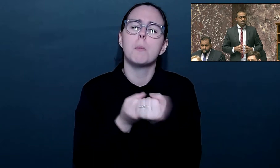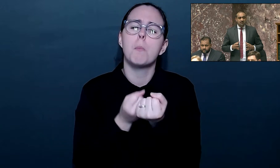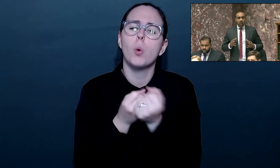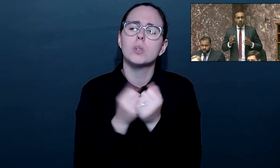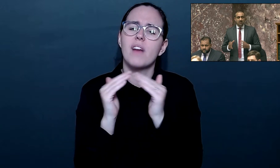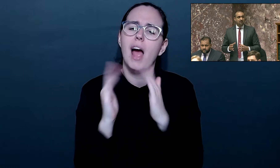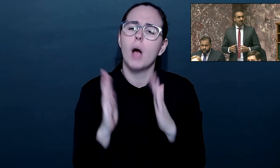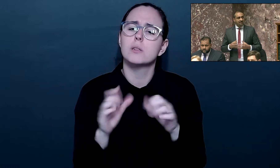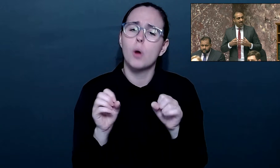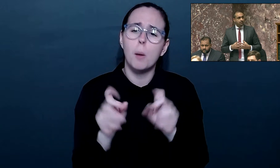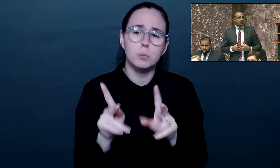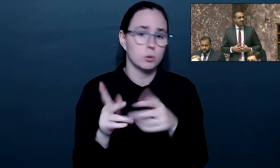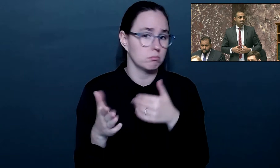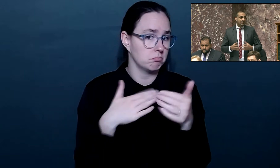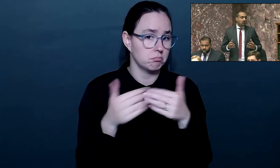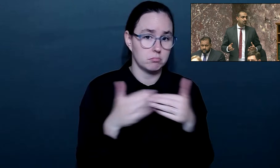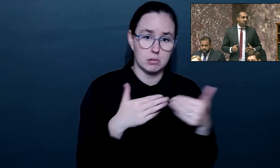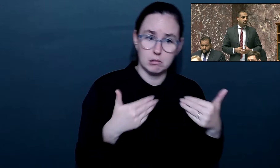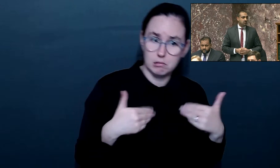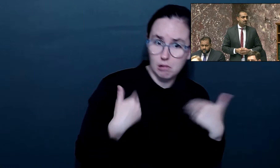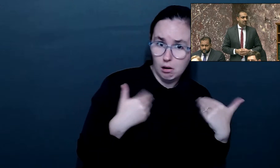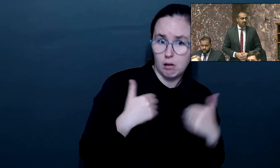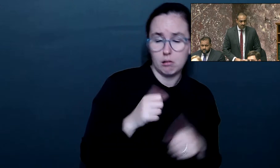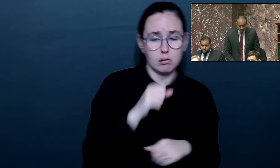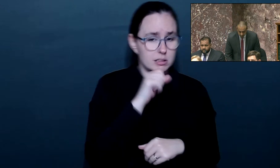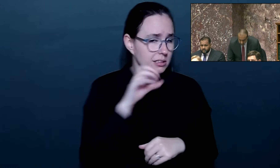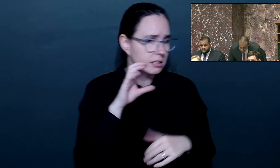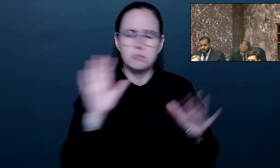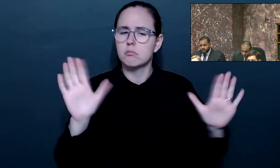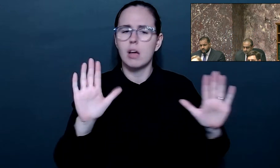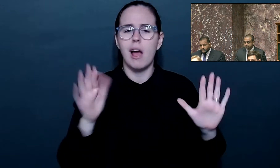home can go there and get a place and get all the supports that they need.